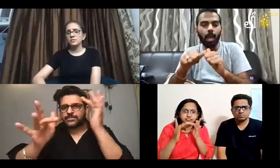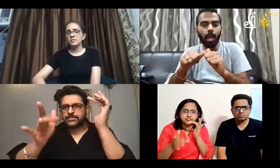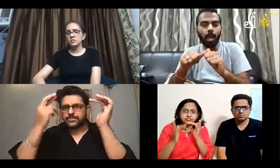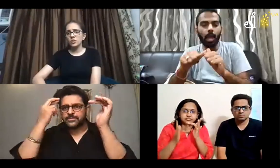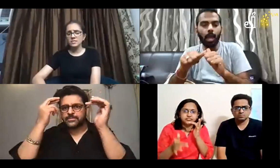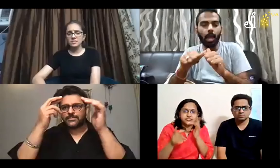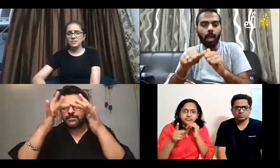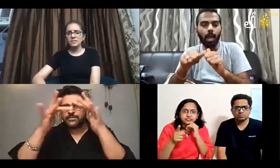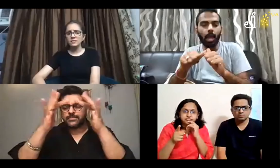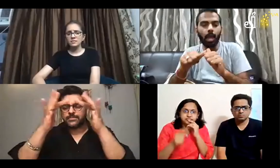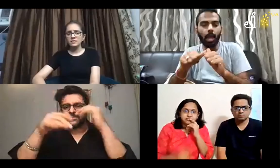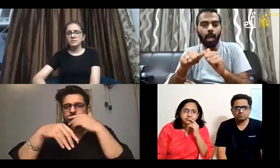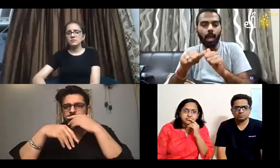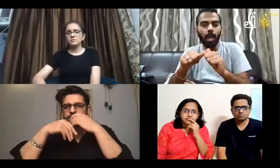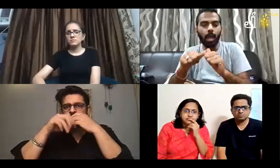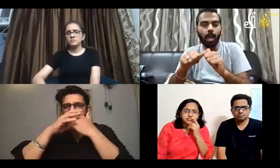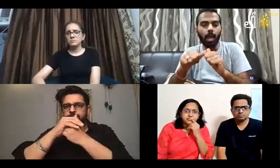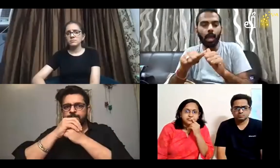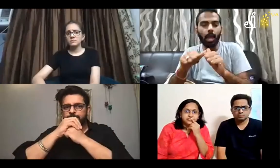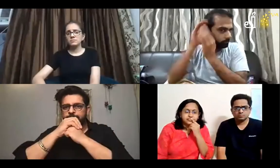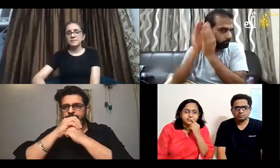Okay, Sarvesh has lost his internet.